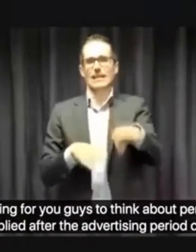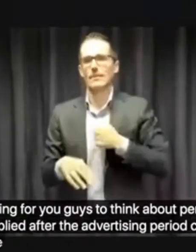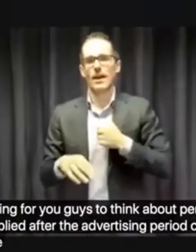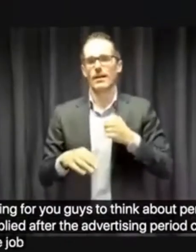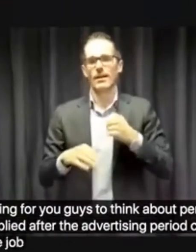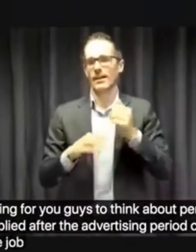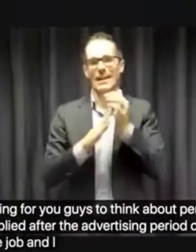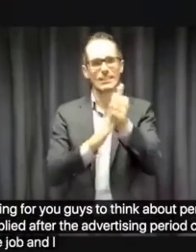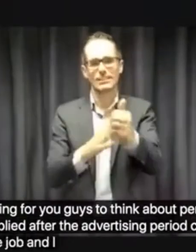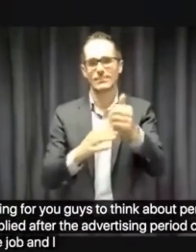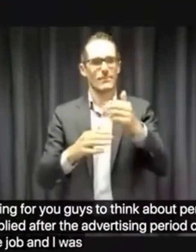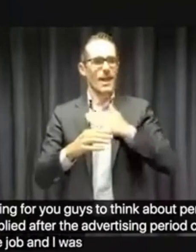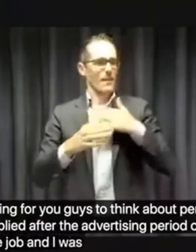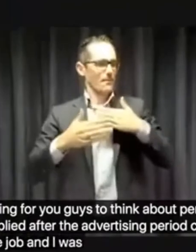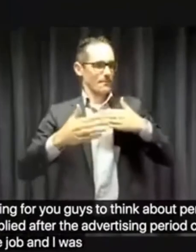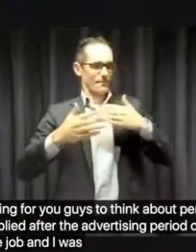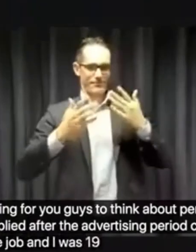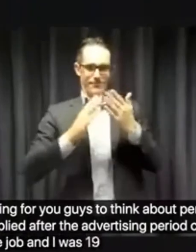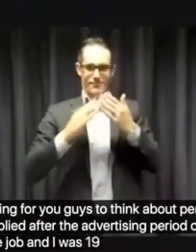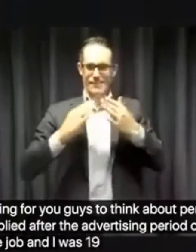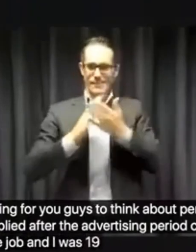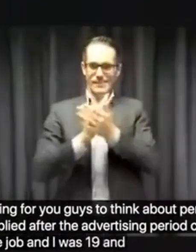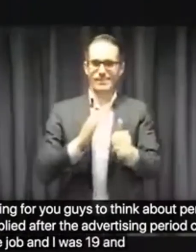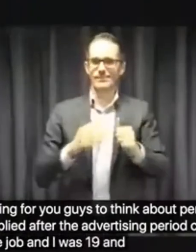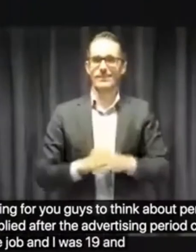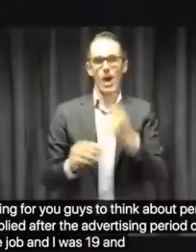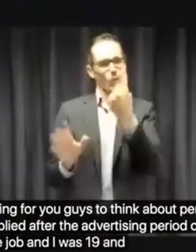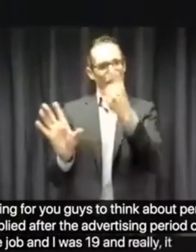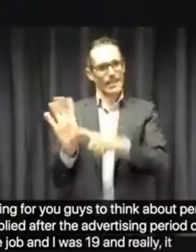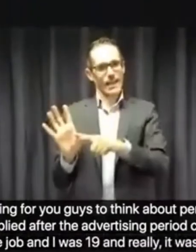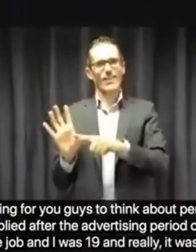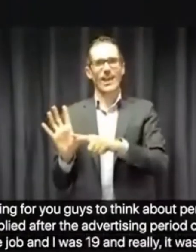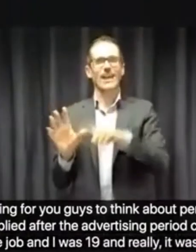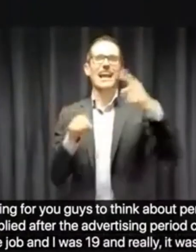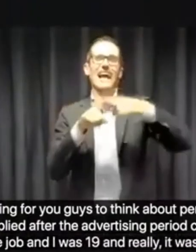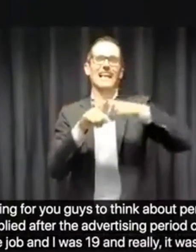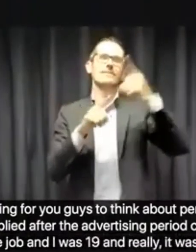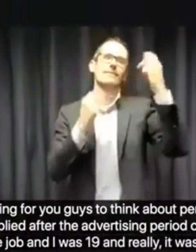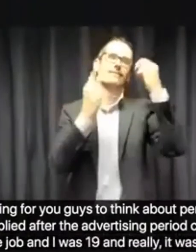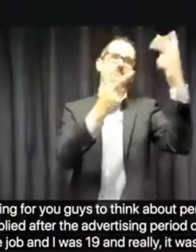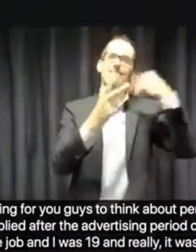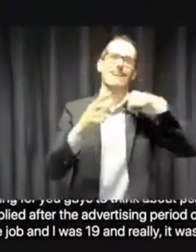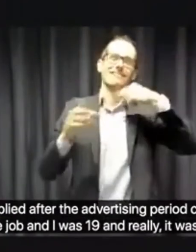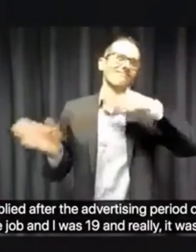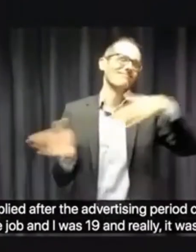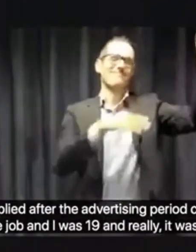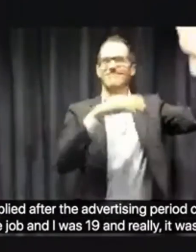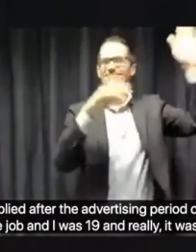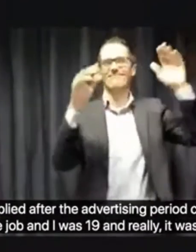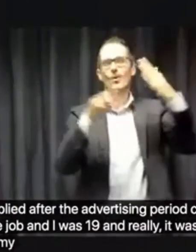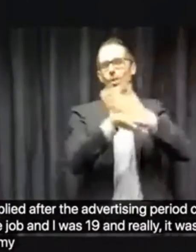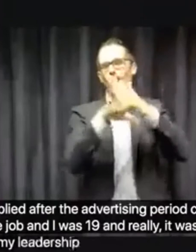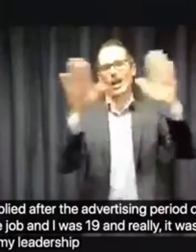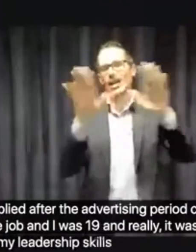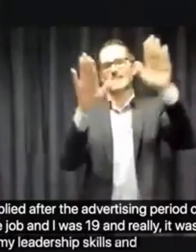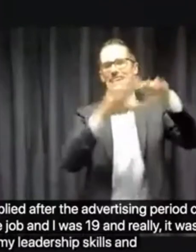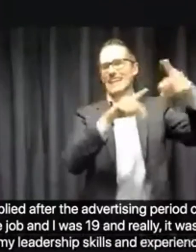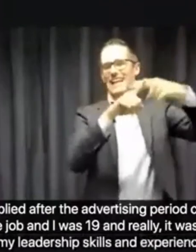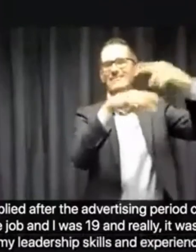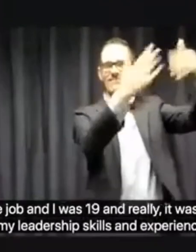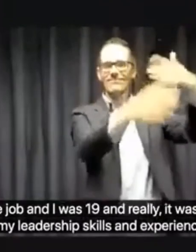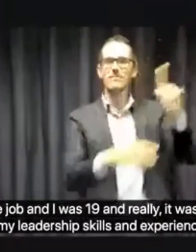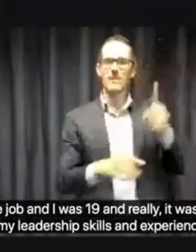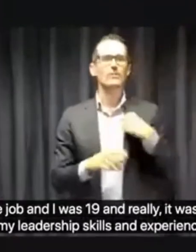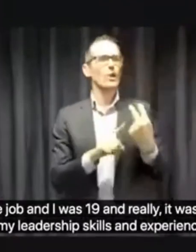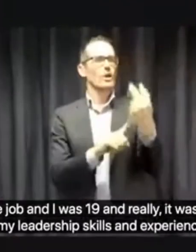And really, it was a huge step in my leadership skills and experience. It was one of the, and then England Beckett, the